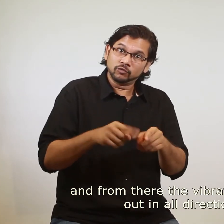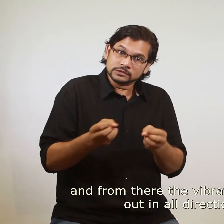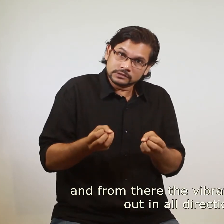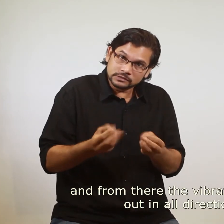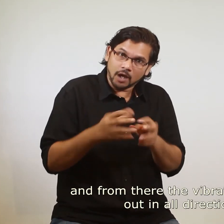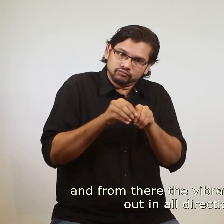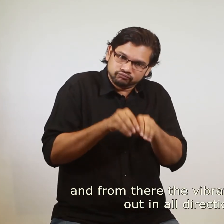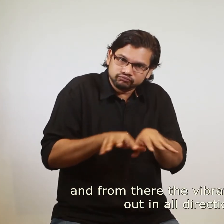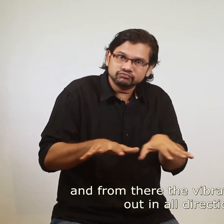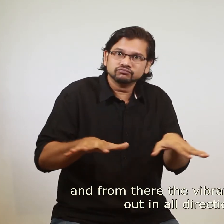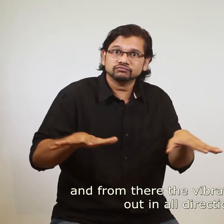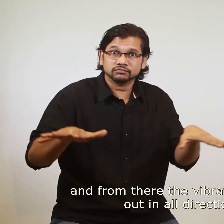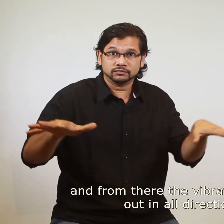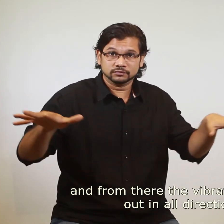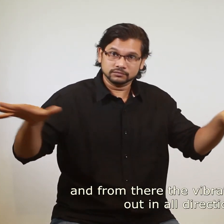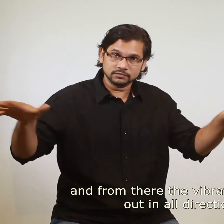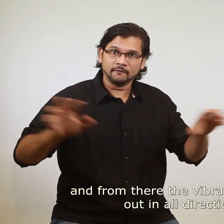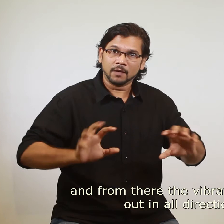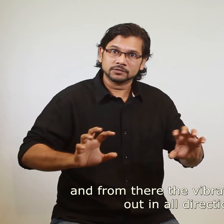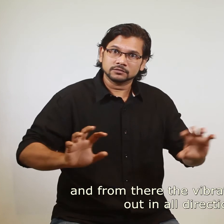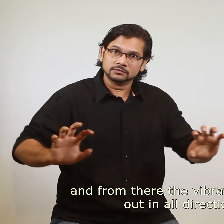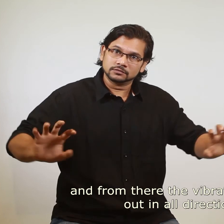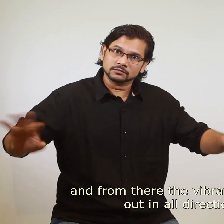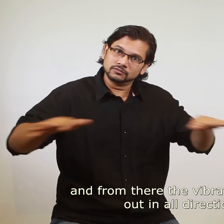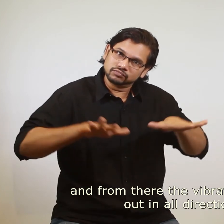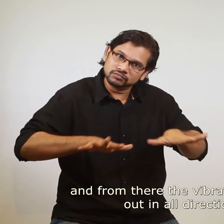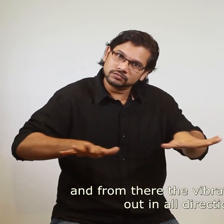and from there the vibration spreads out in all directions.